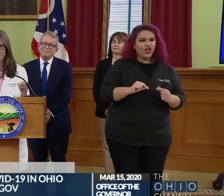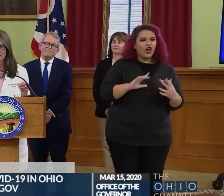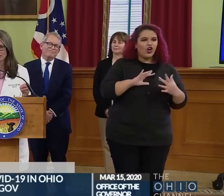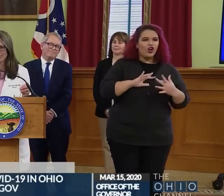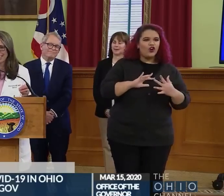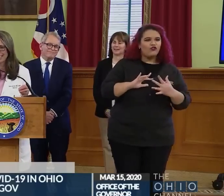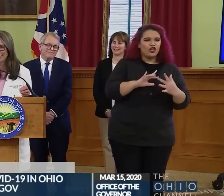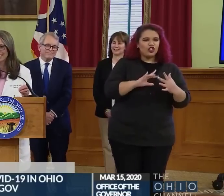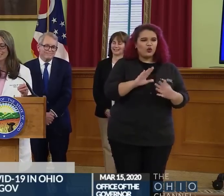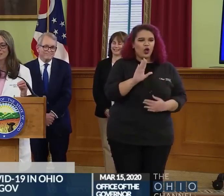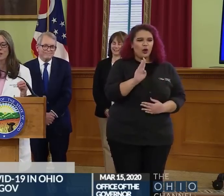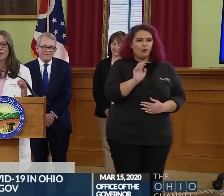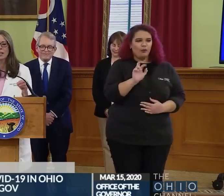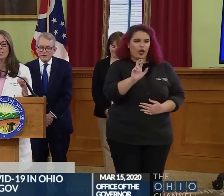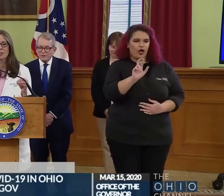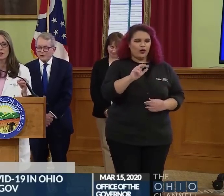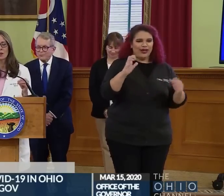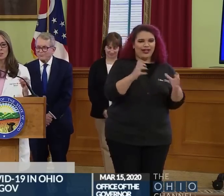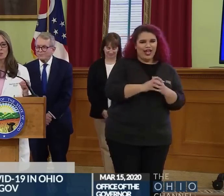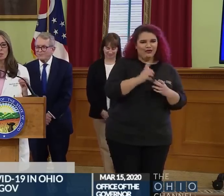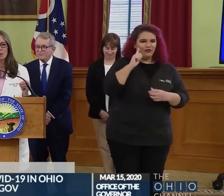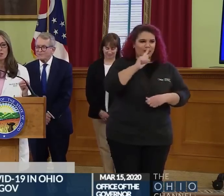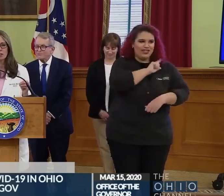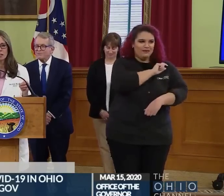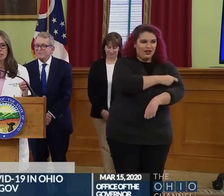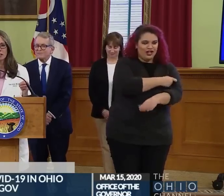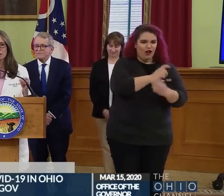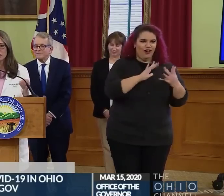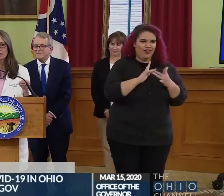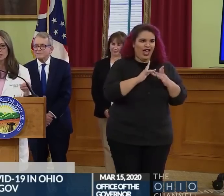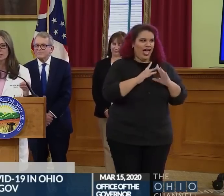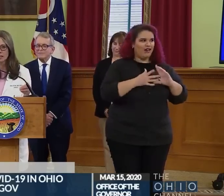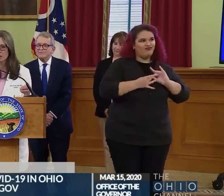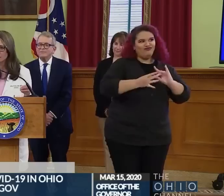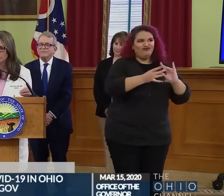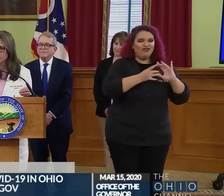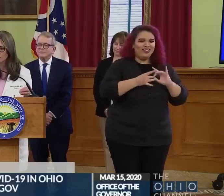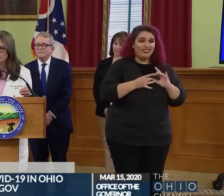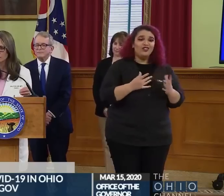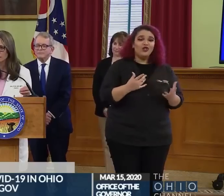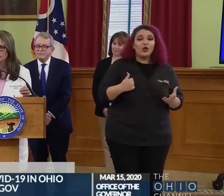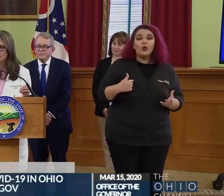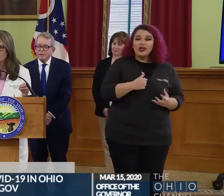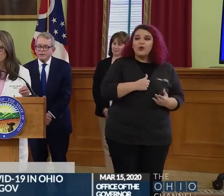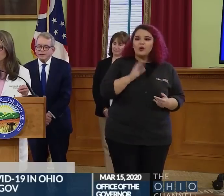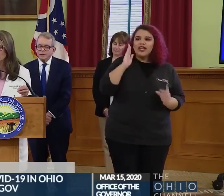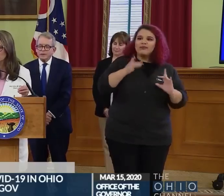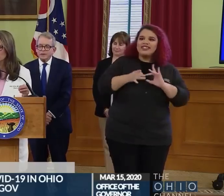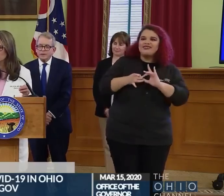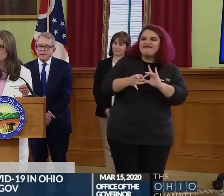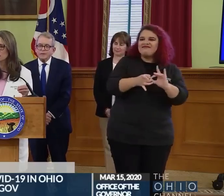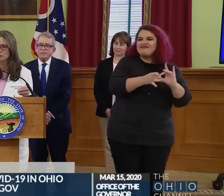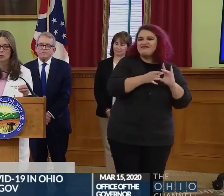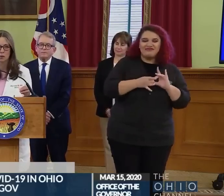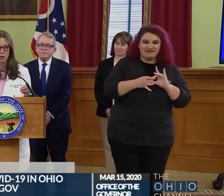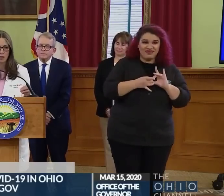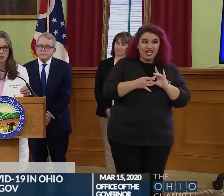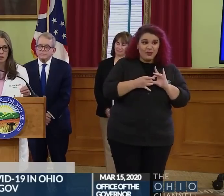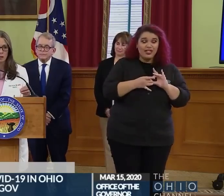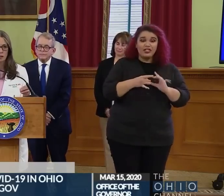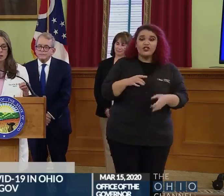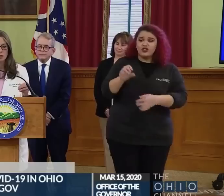St. Patrick's Day. So, we're going to stay together, folks. So this isn't social as in we need each other more